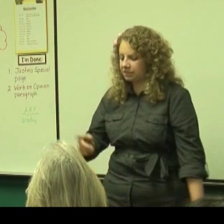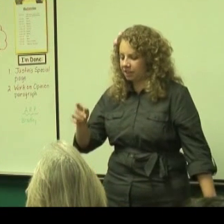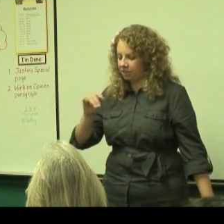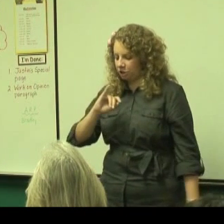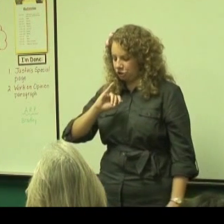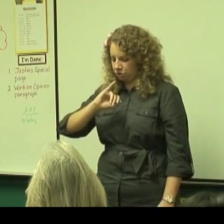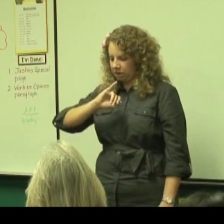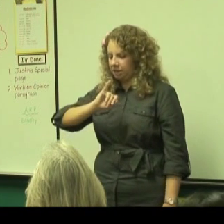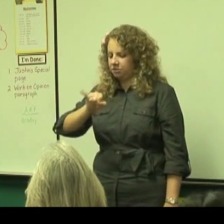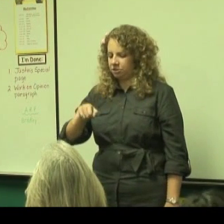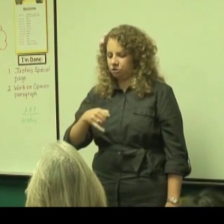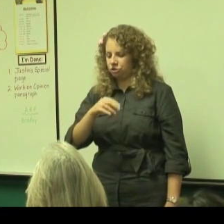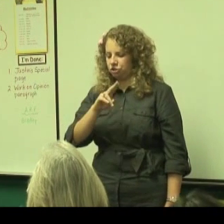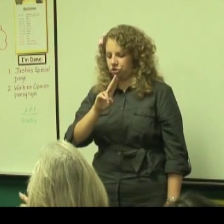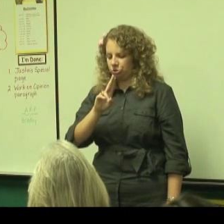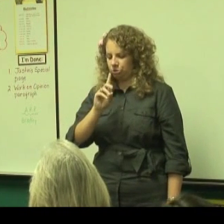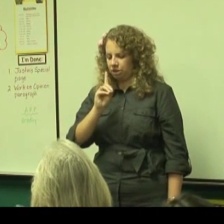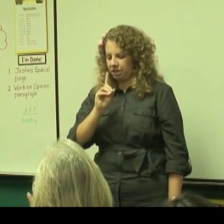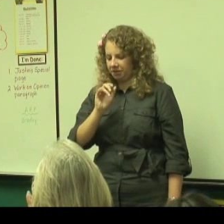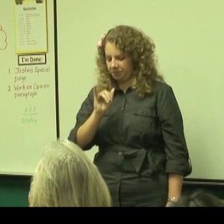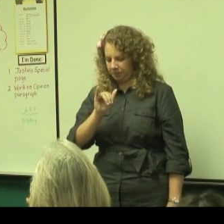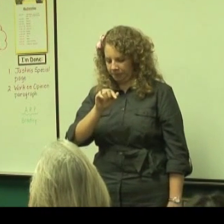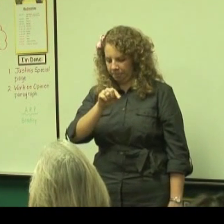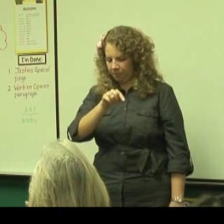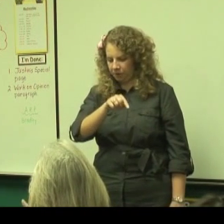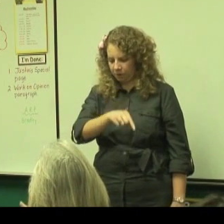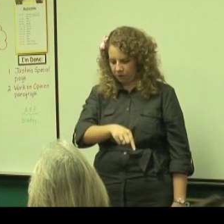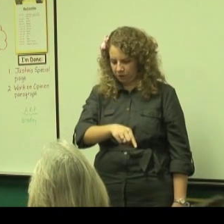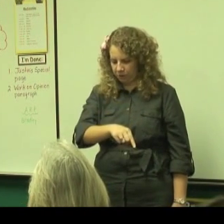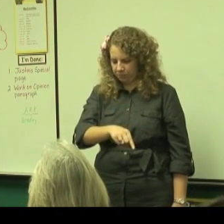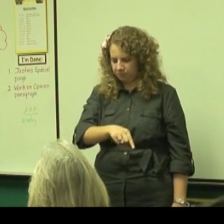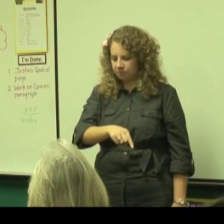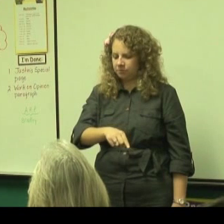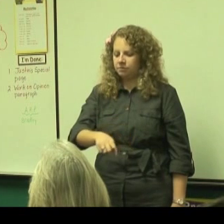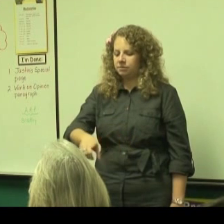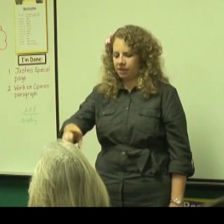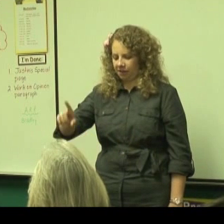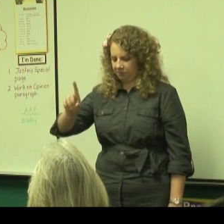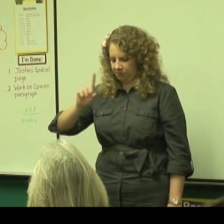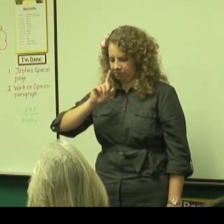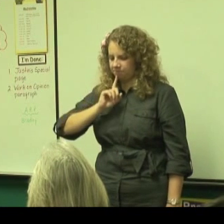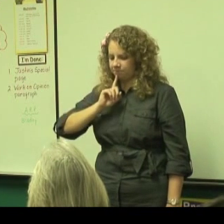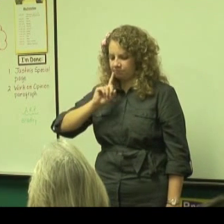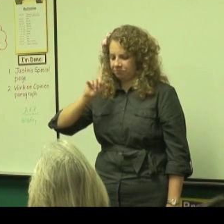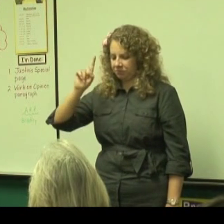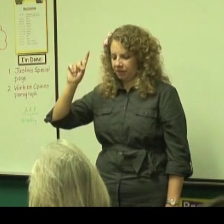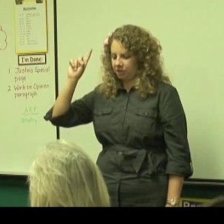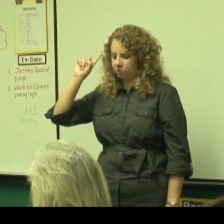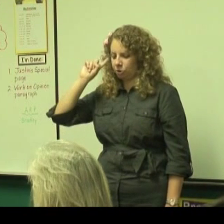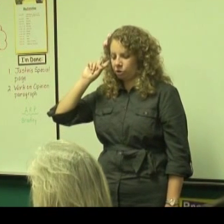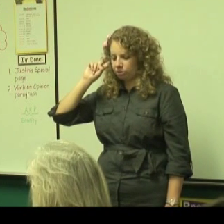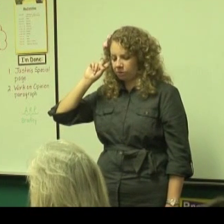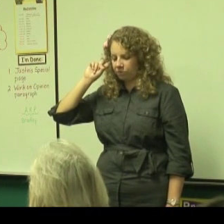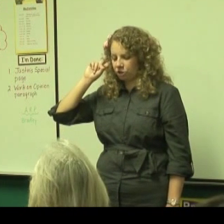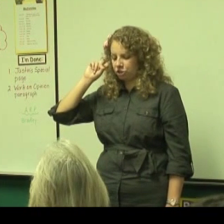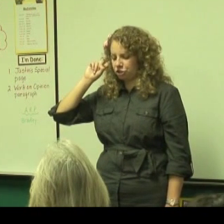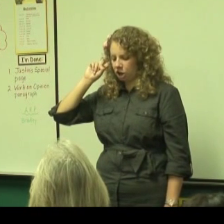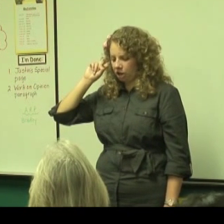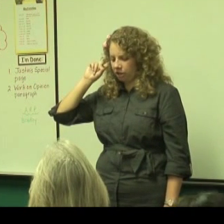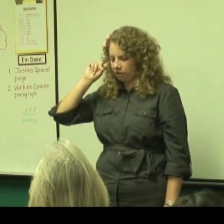said that Judy. So Judy, her, deaf. Okay. So we're going to refer to John